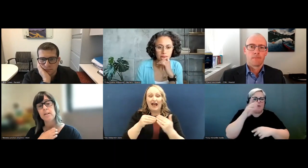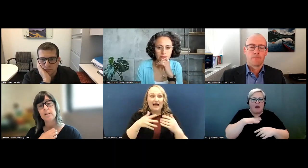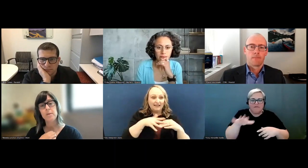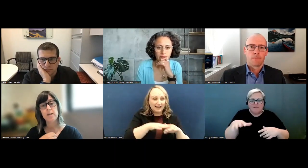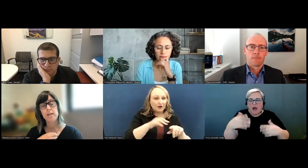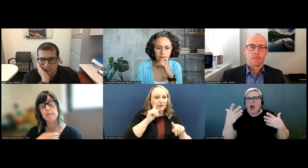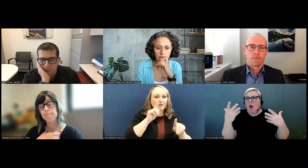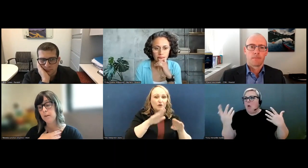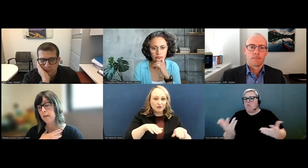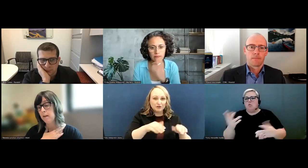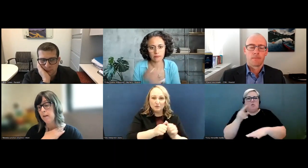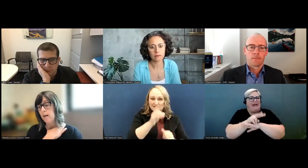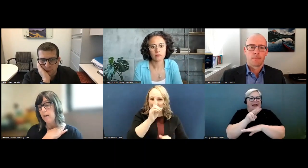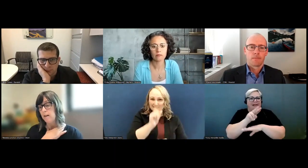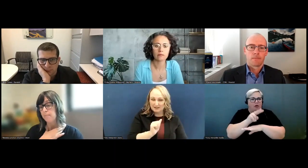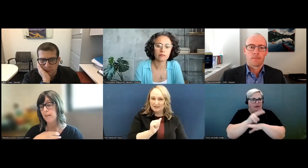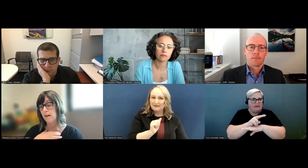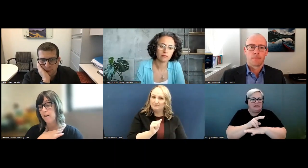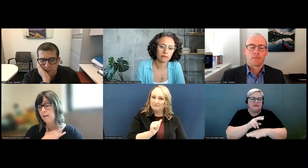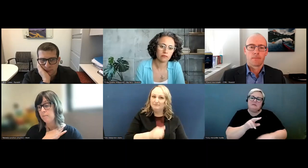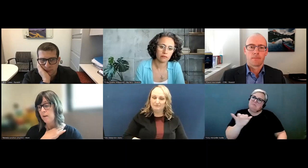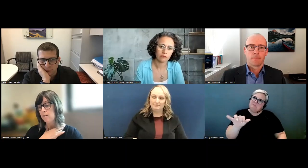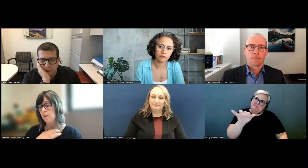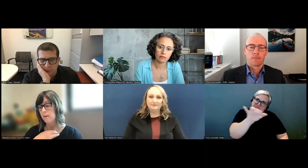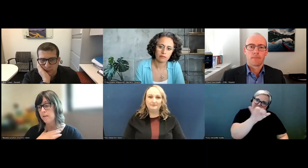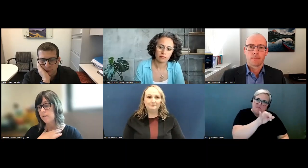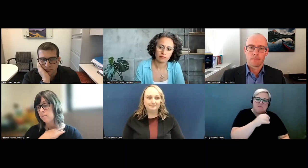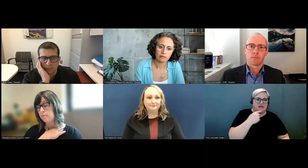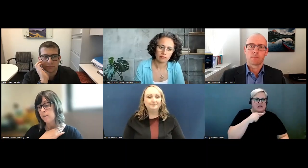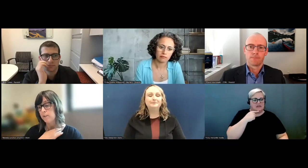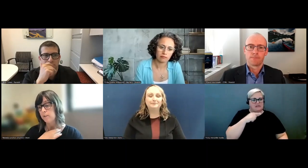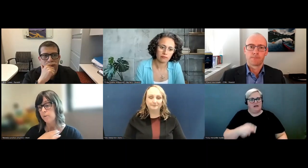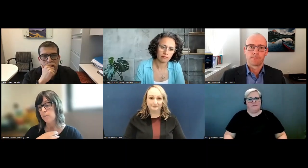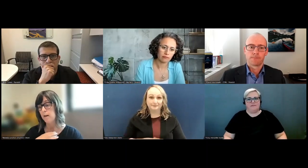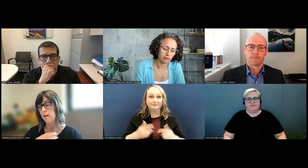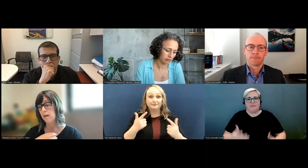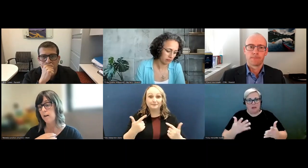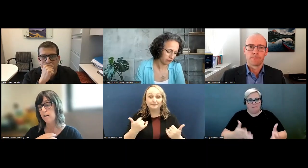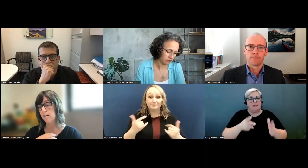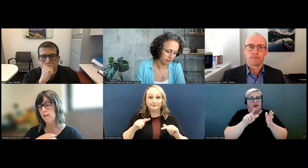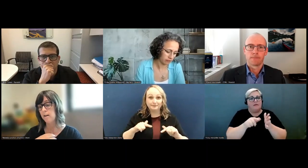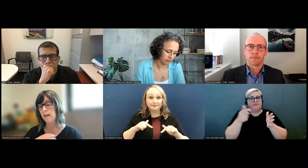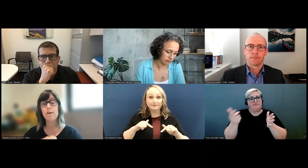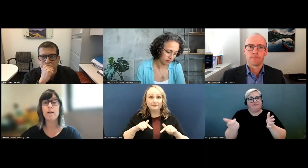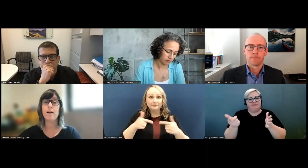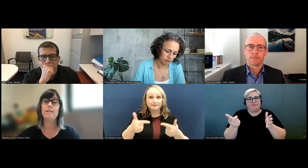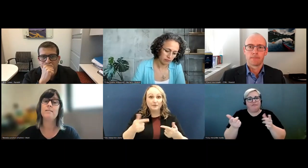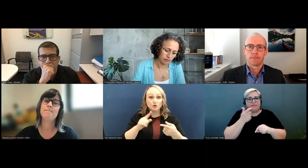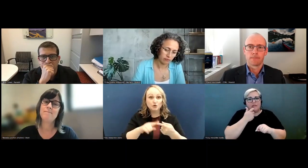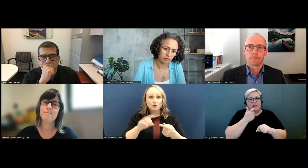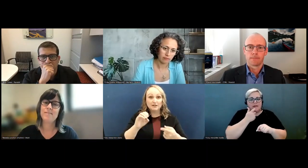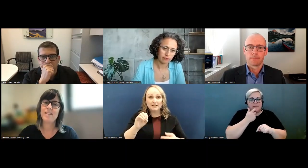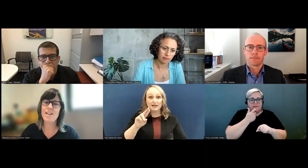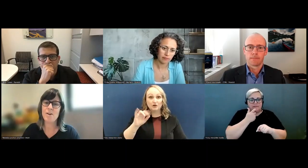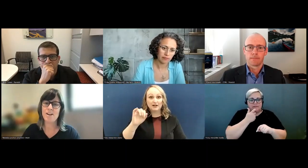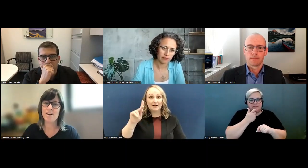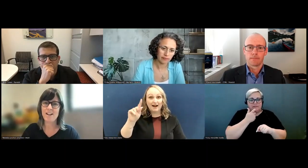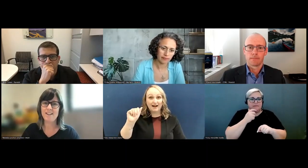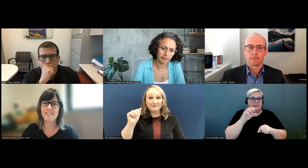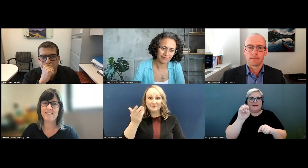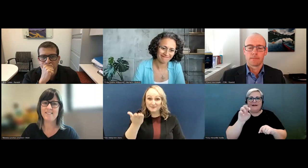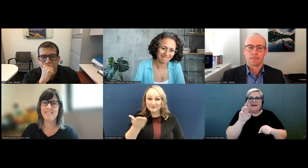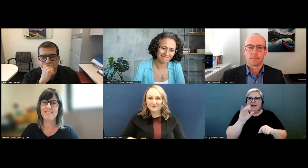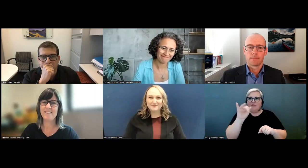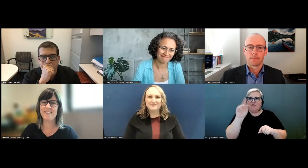kids with disabilities. I am now going to pass it over to Erica. Thank you,